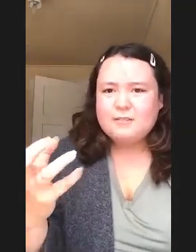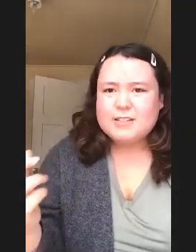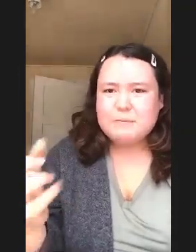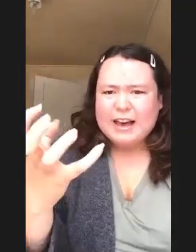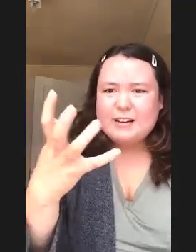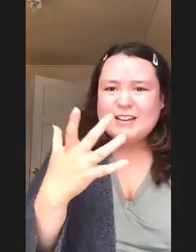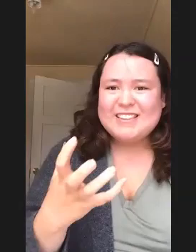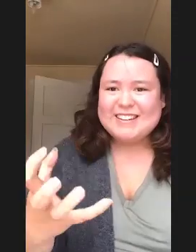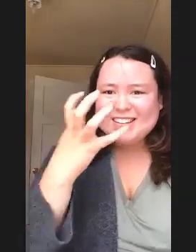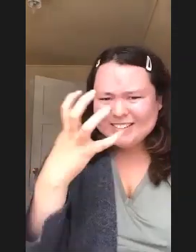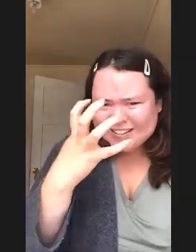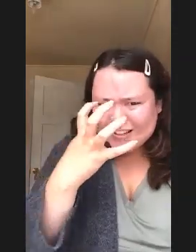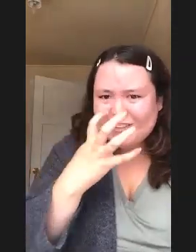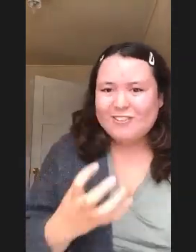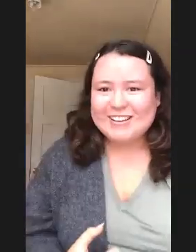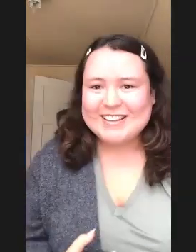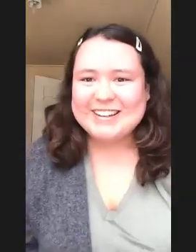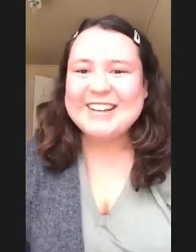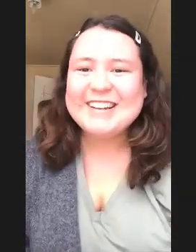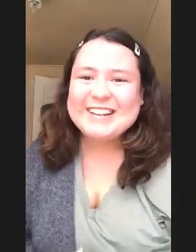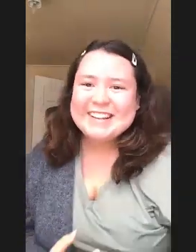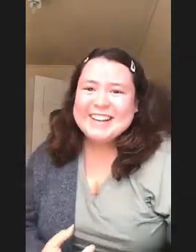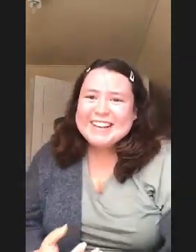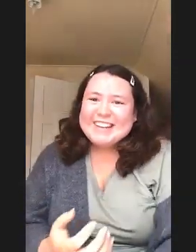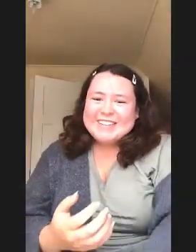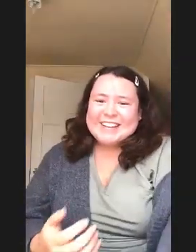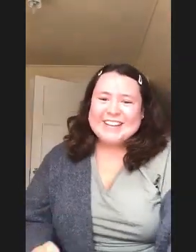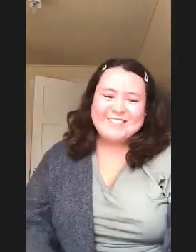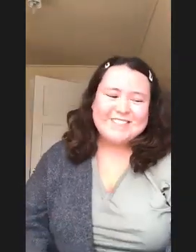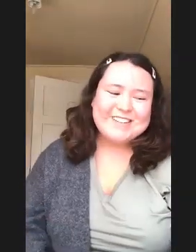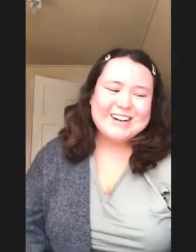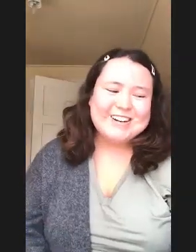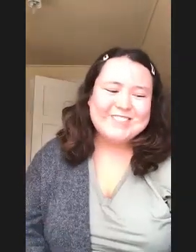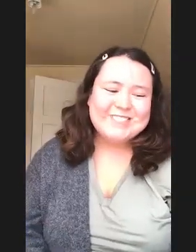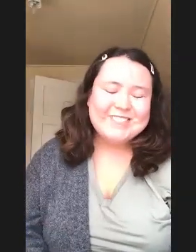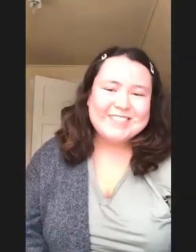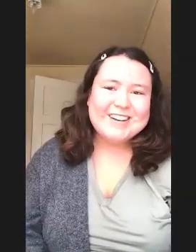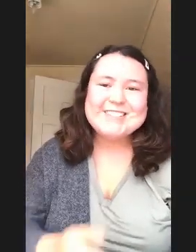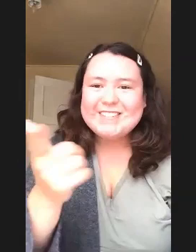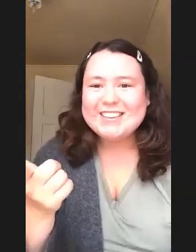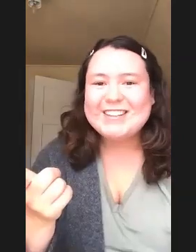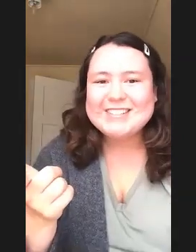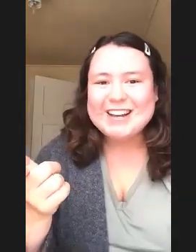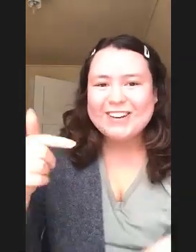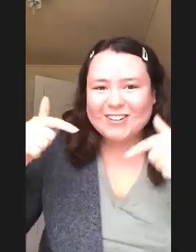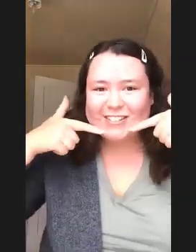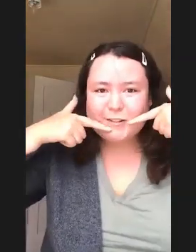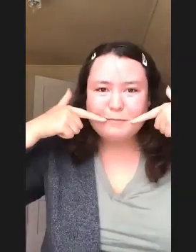what's mad, and then go with it. You know. And then if also the sign for